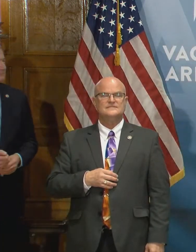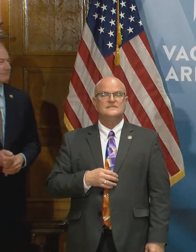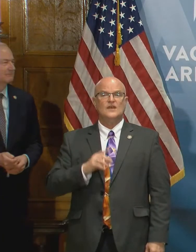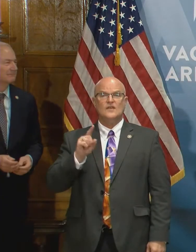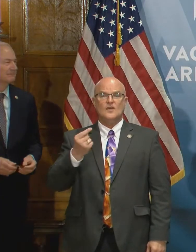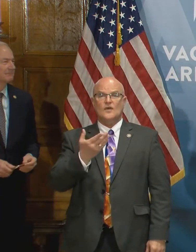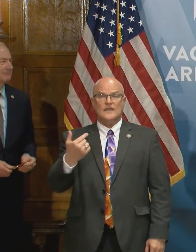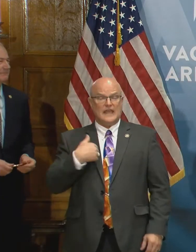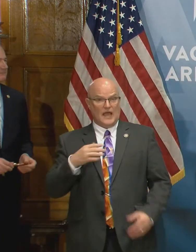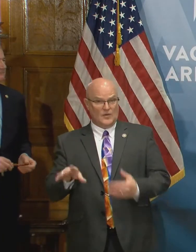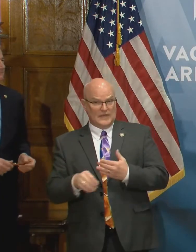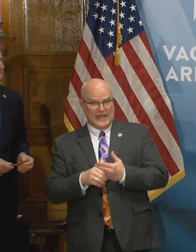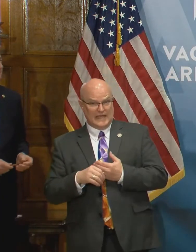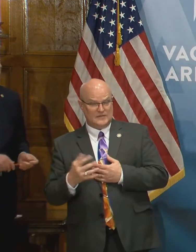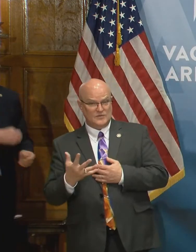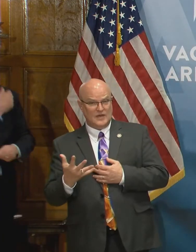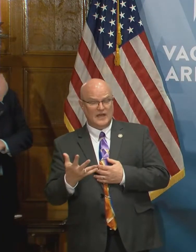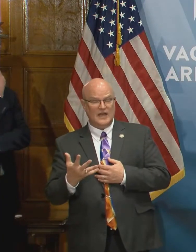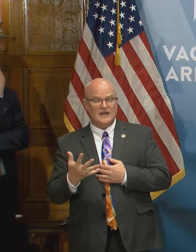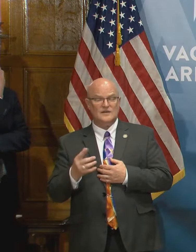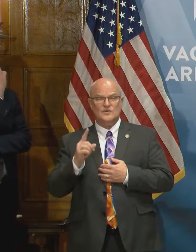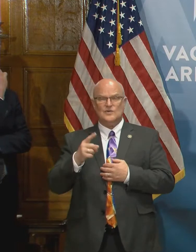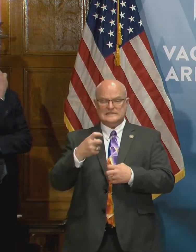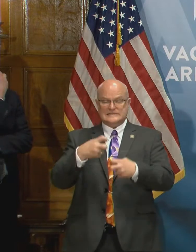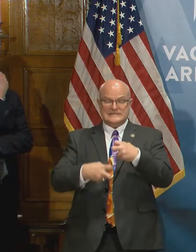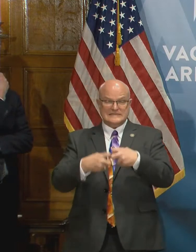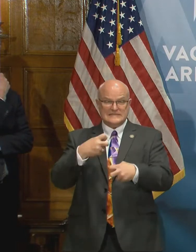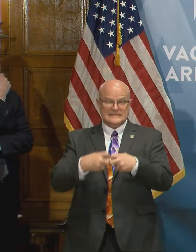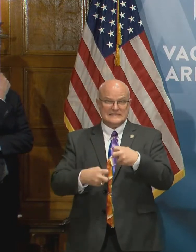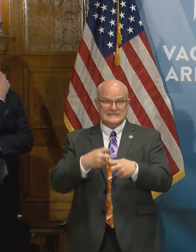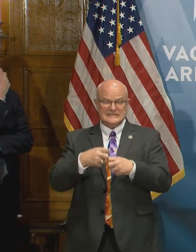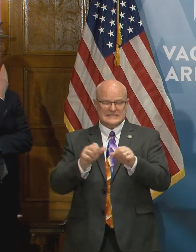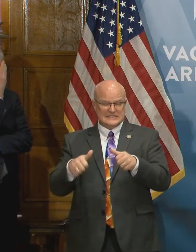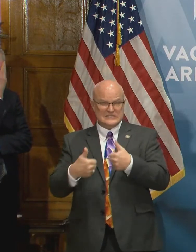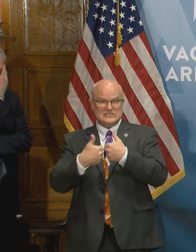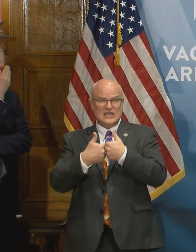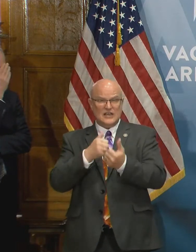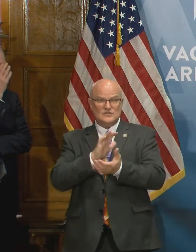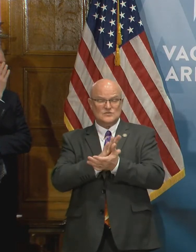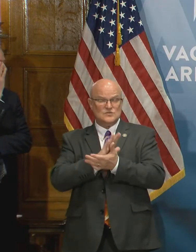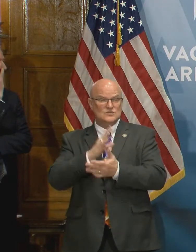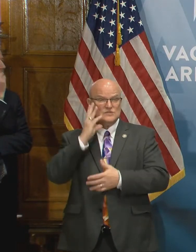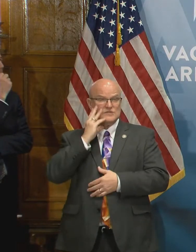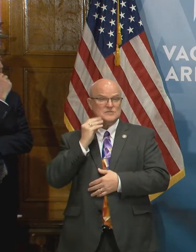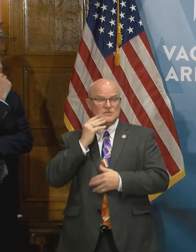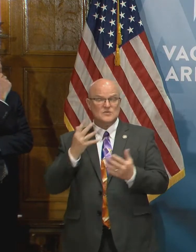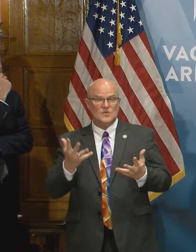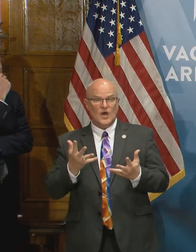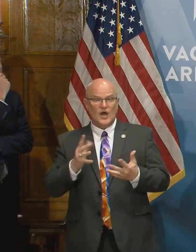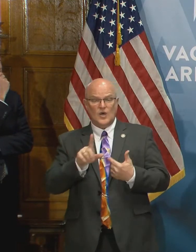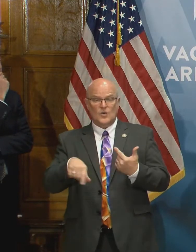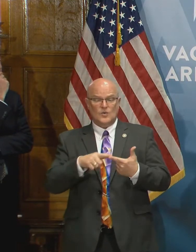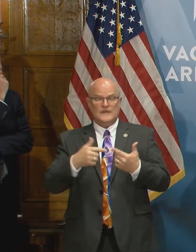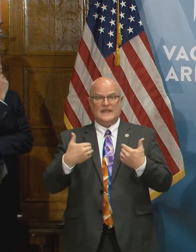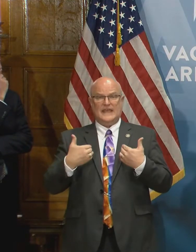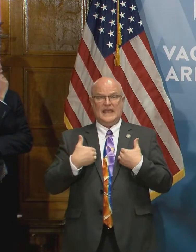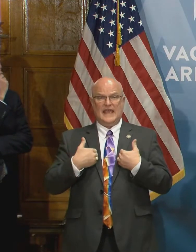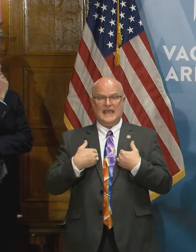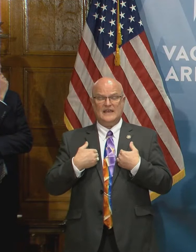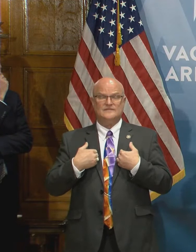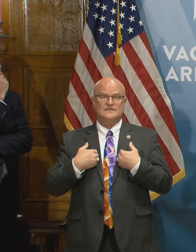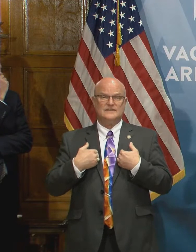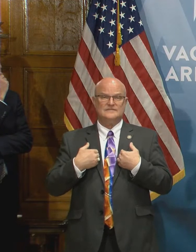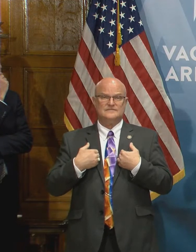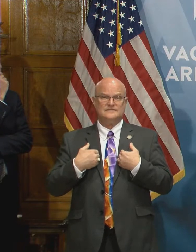The only thing that I would add is, one of the difficulties and the challenges that schools have experienced when they have